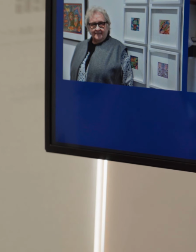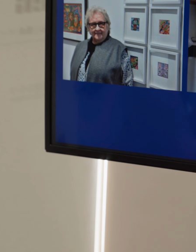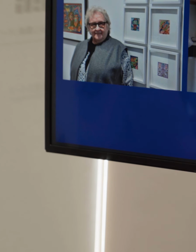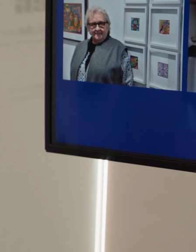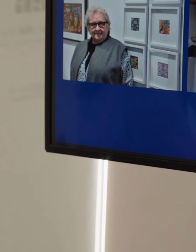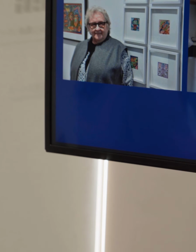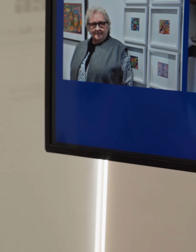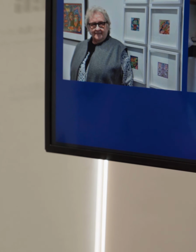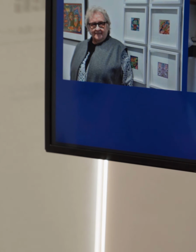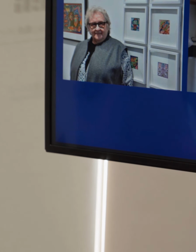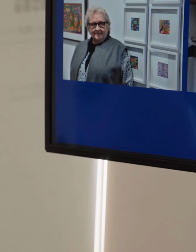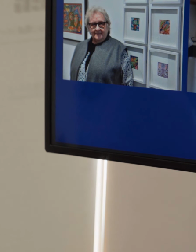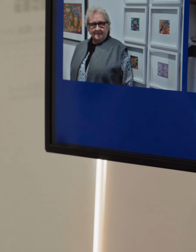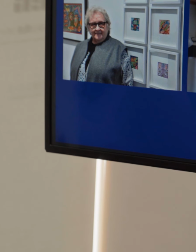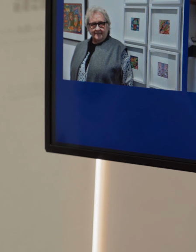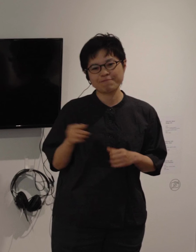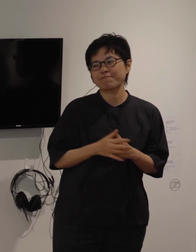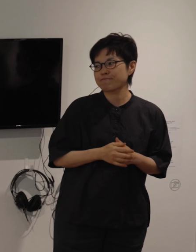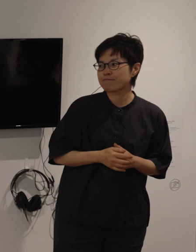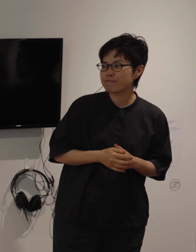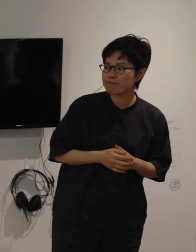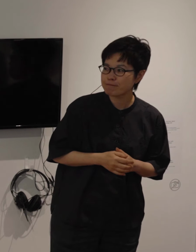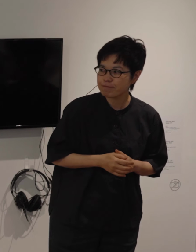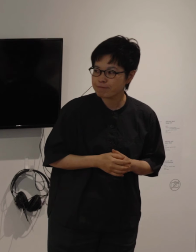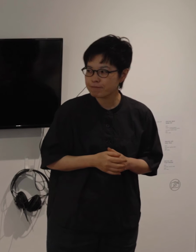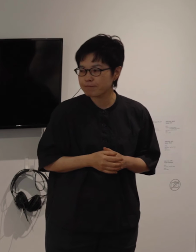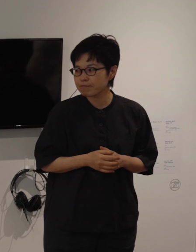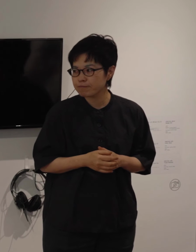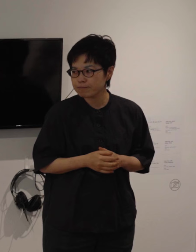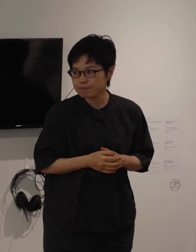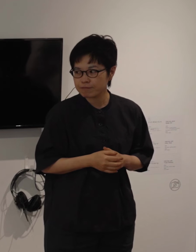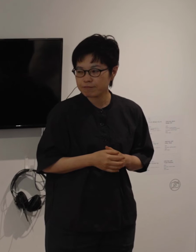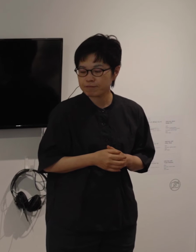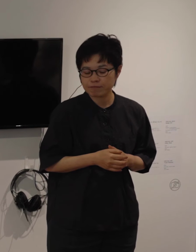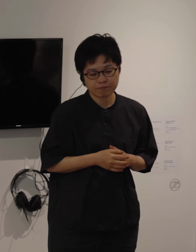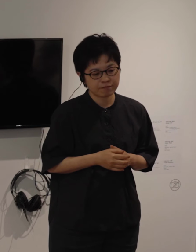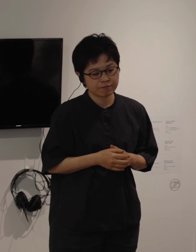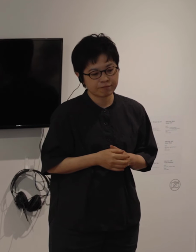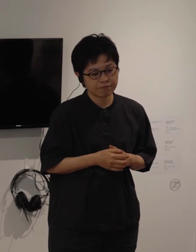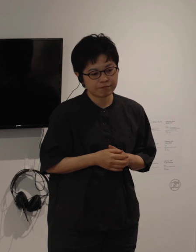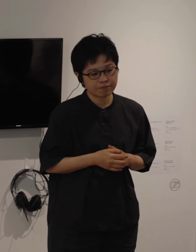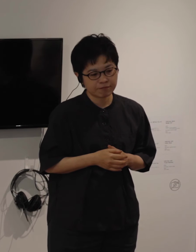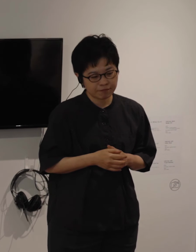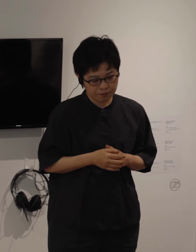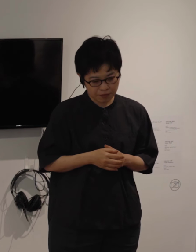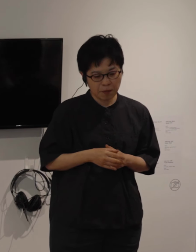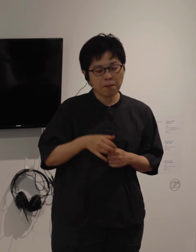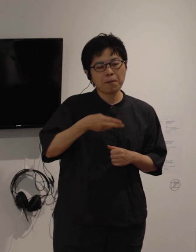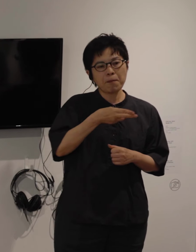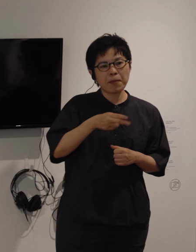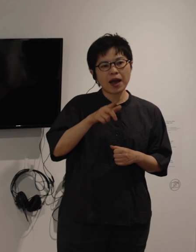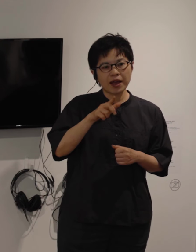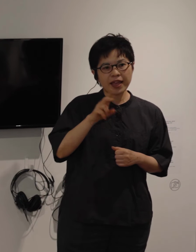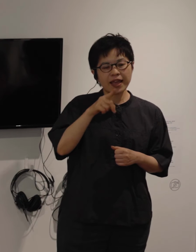he needed to add that into the ceramic piece. And this artist on the end is Valerie Potter, and she's the oldest living